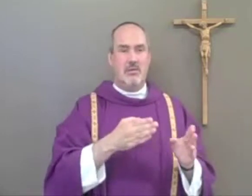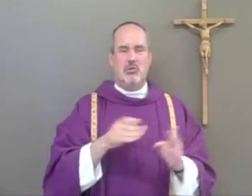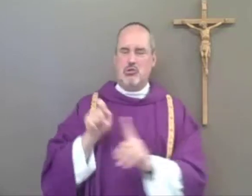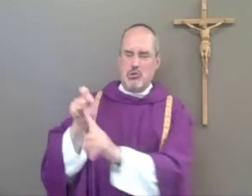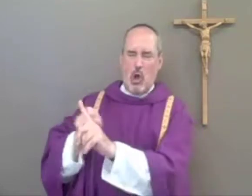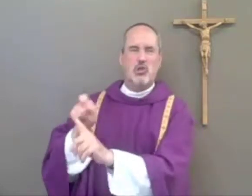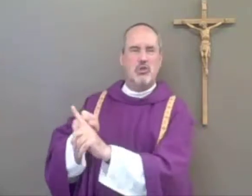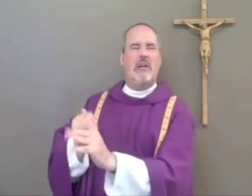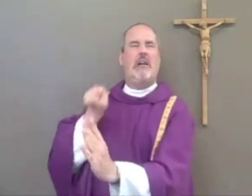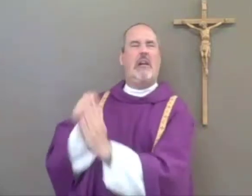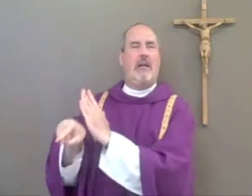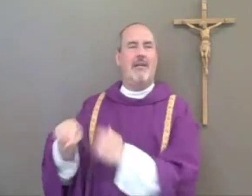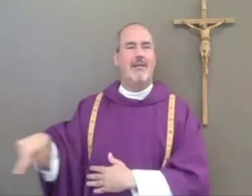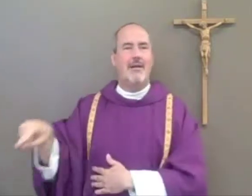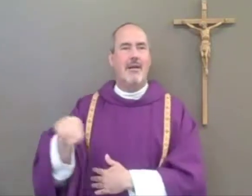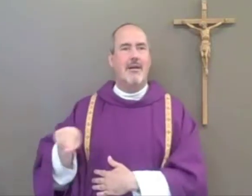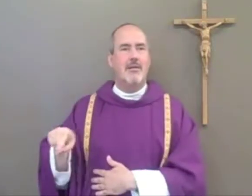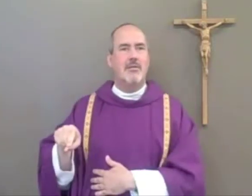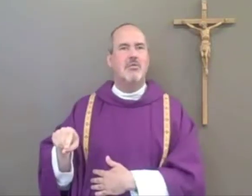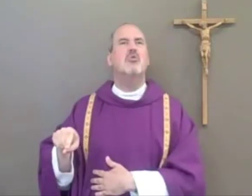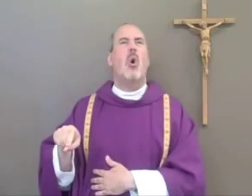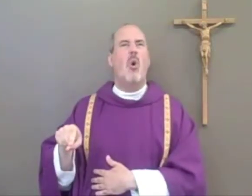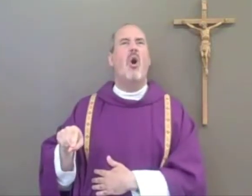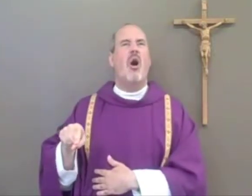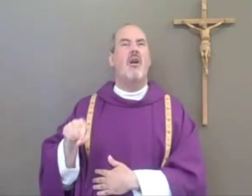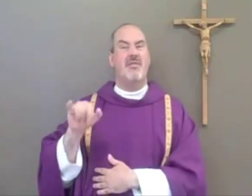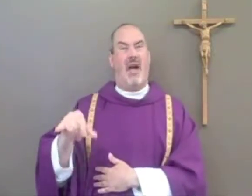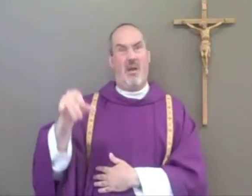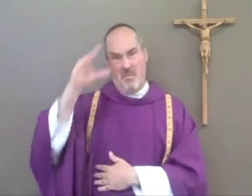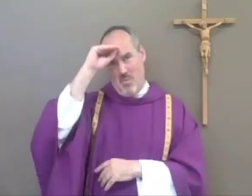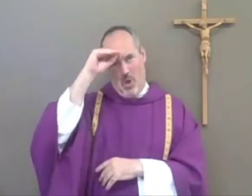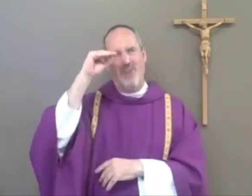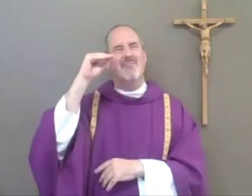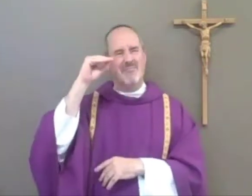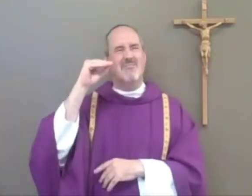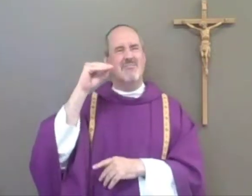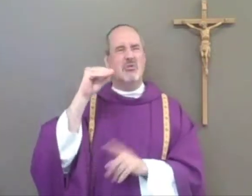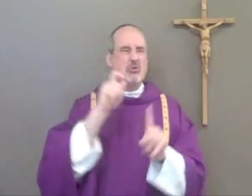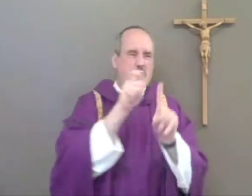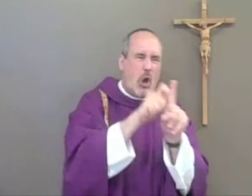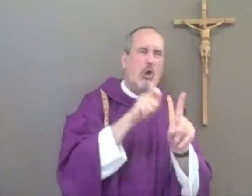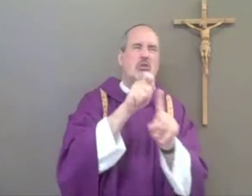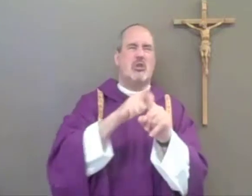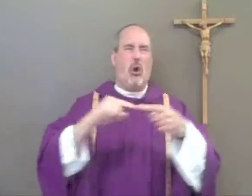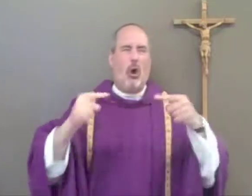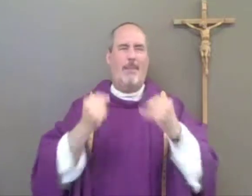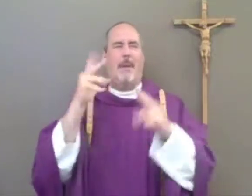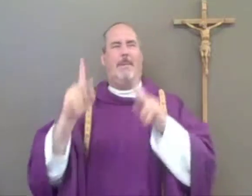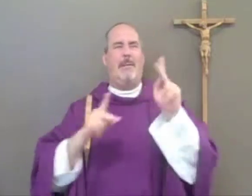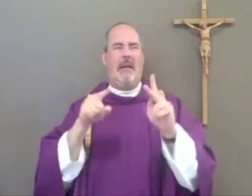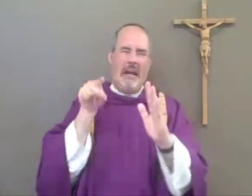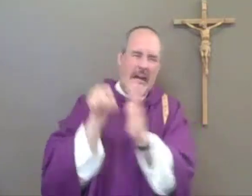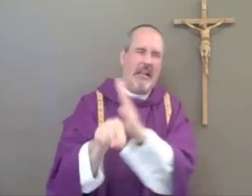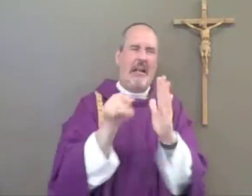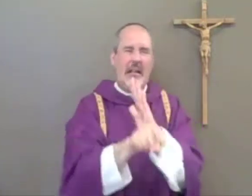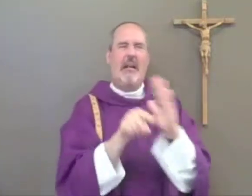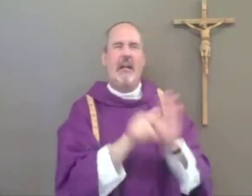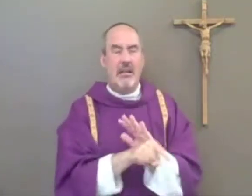his enemies. They had tortured and killed each and every one of them. So he wanted to torture and kill and